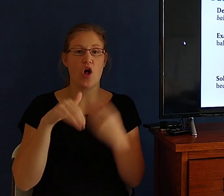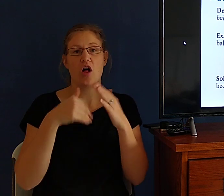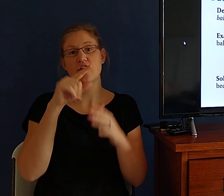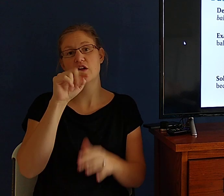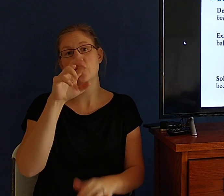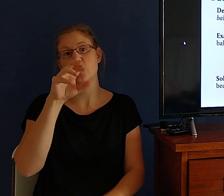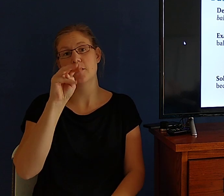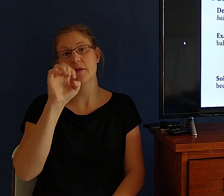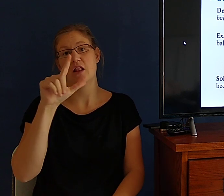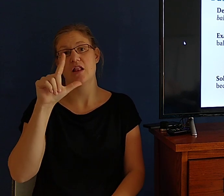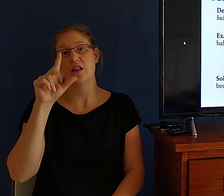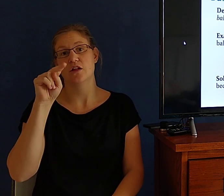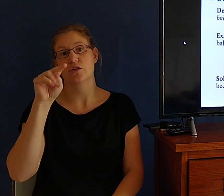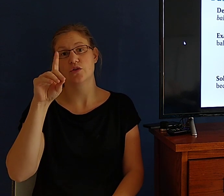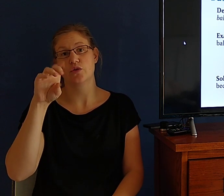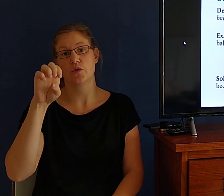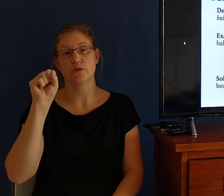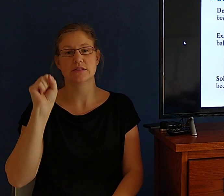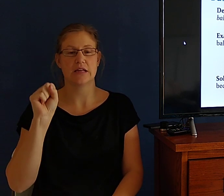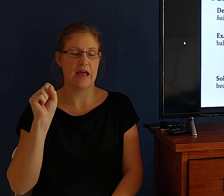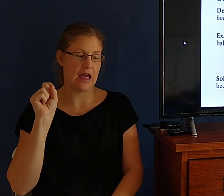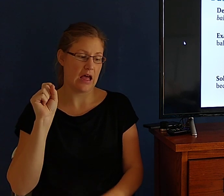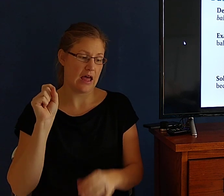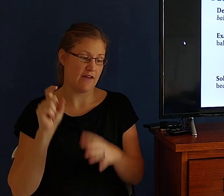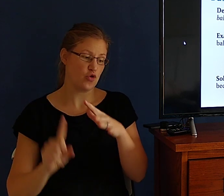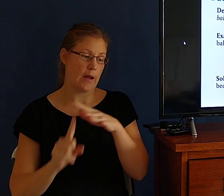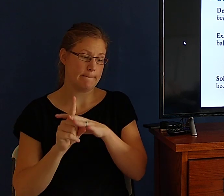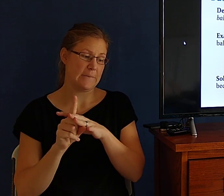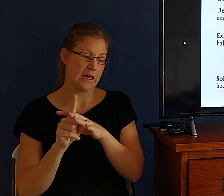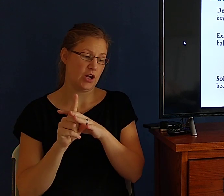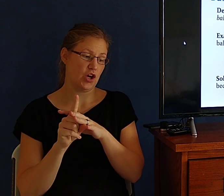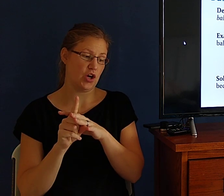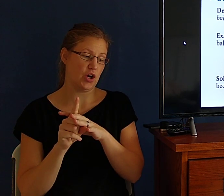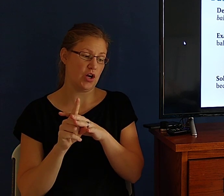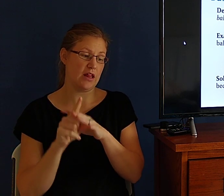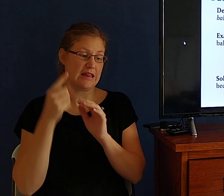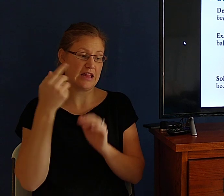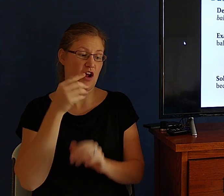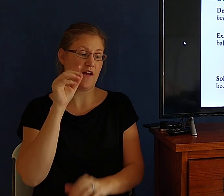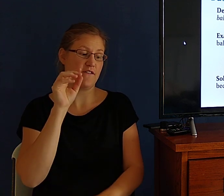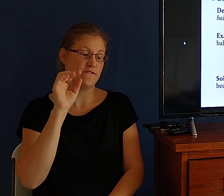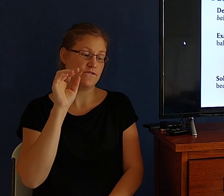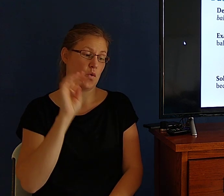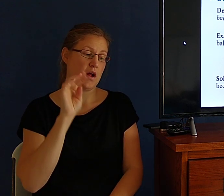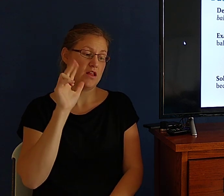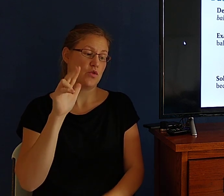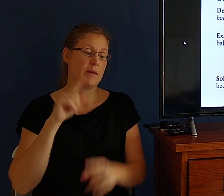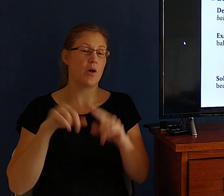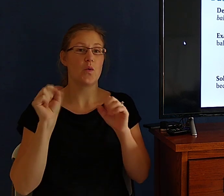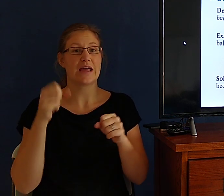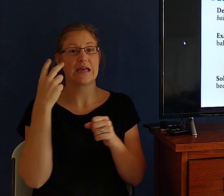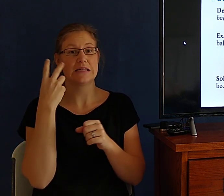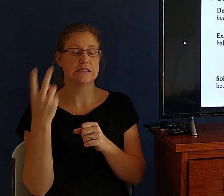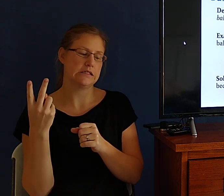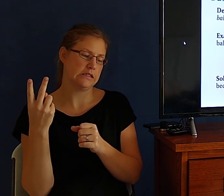be appeared at these points 4 and 3. But we can see that some or a couple